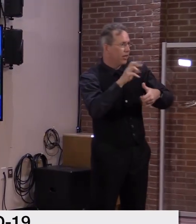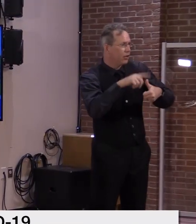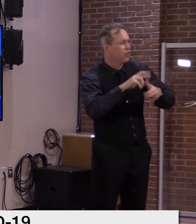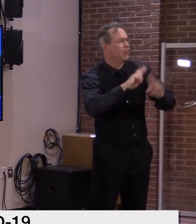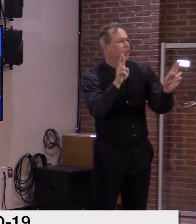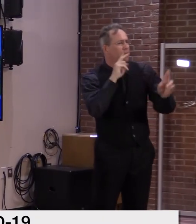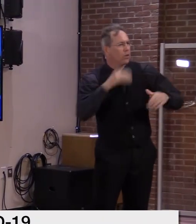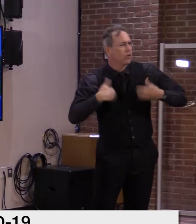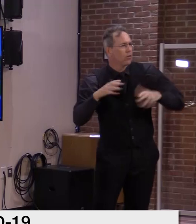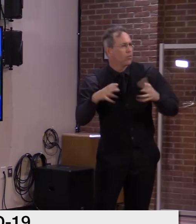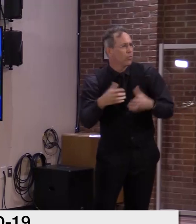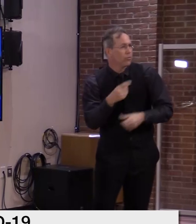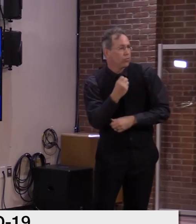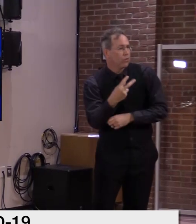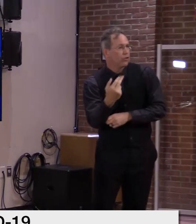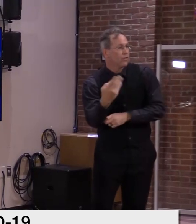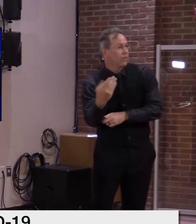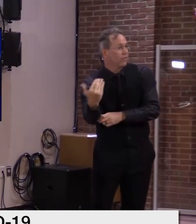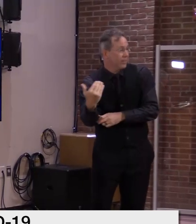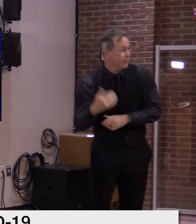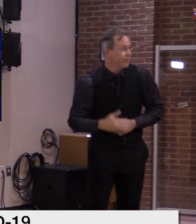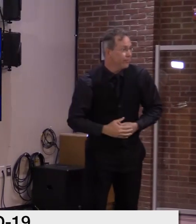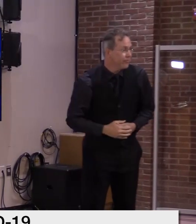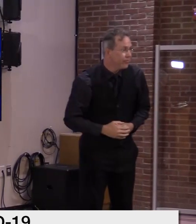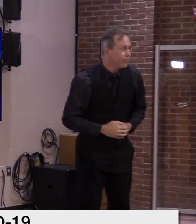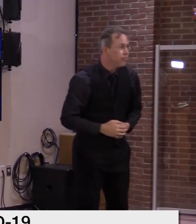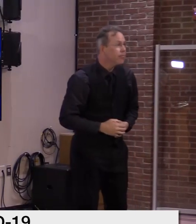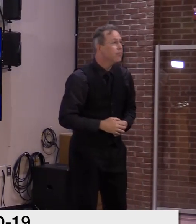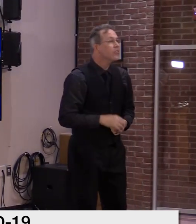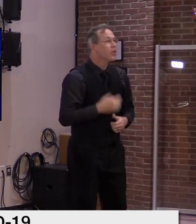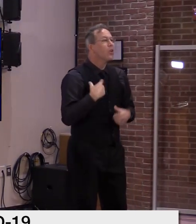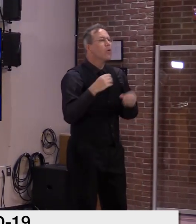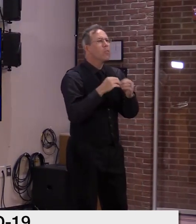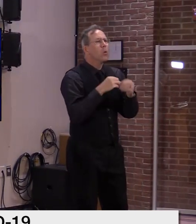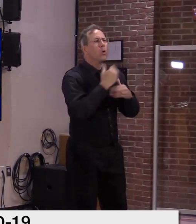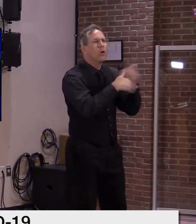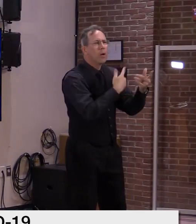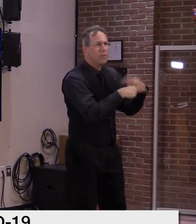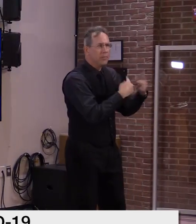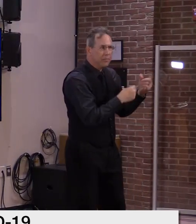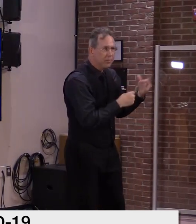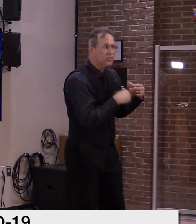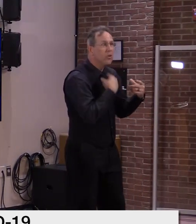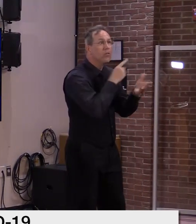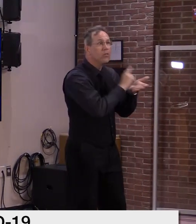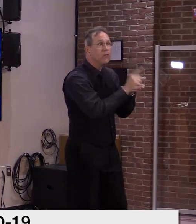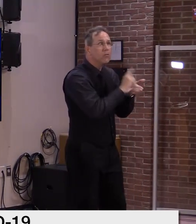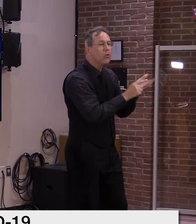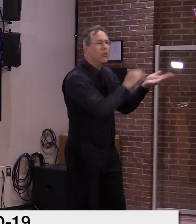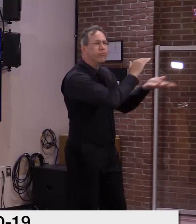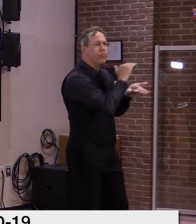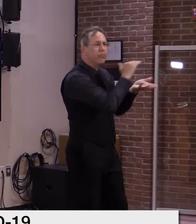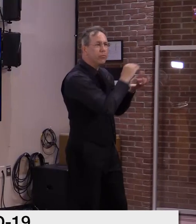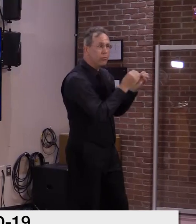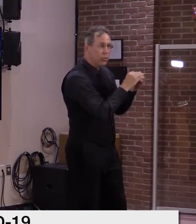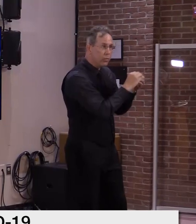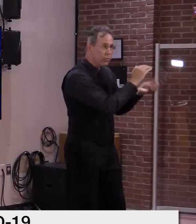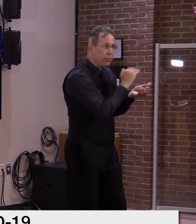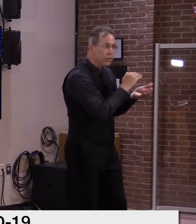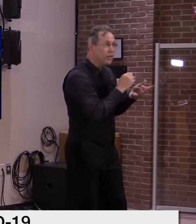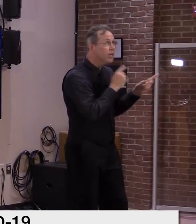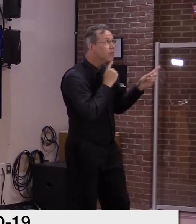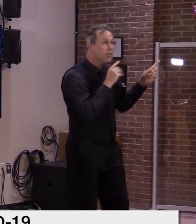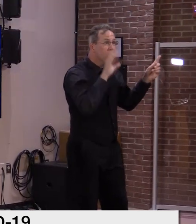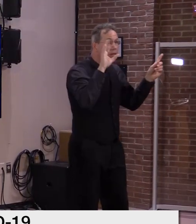opportunity to request vaccine above our weekly allocation. If approved, and we should know by the end of the